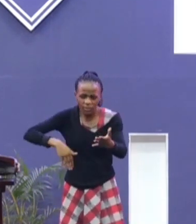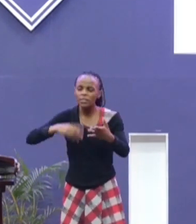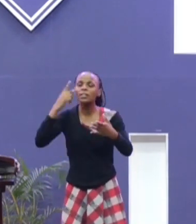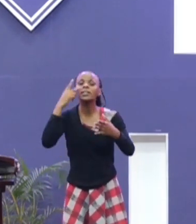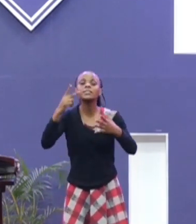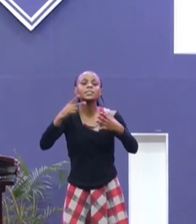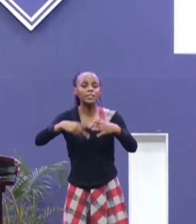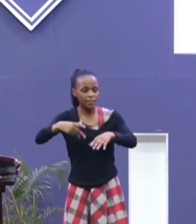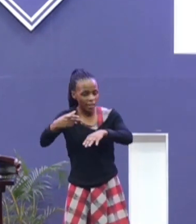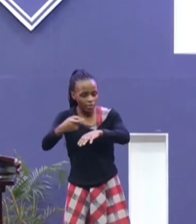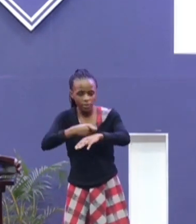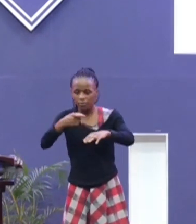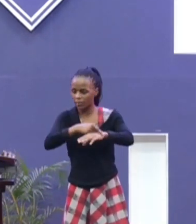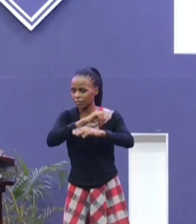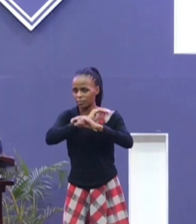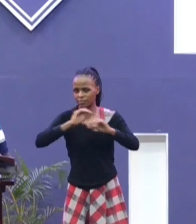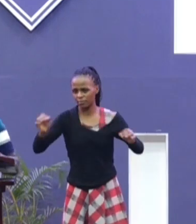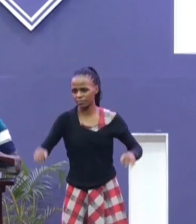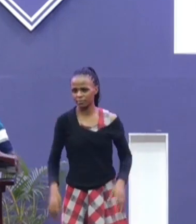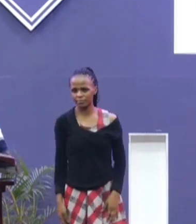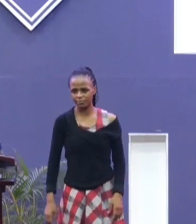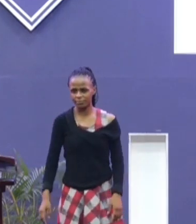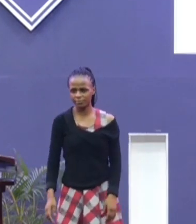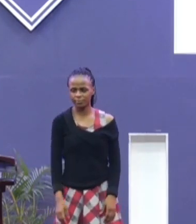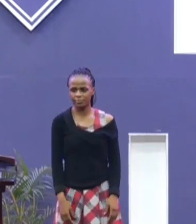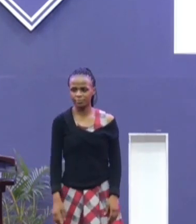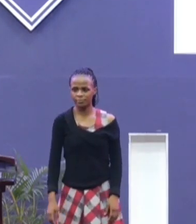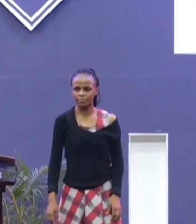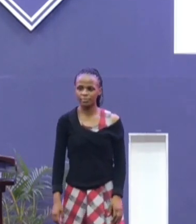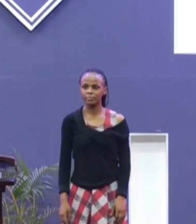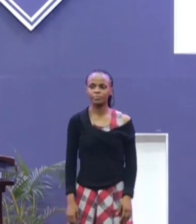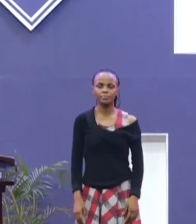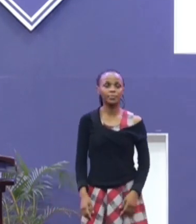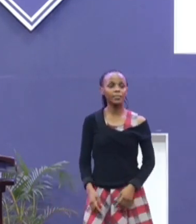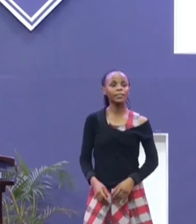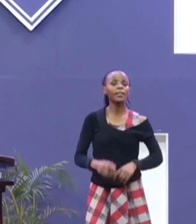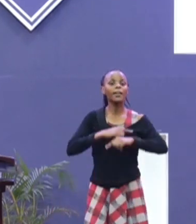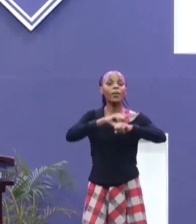nti abasawo bwe bakebera tebalina kye basobola kulaba. We want to see